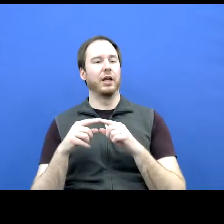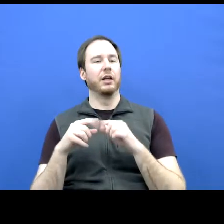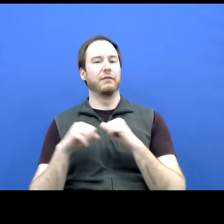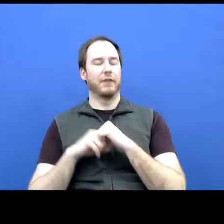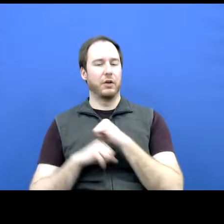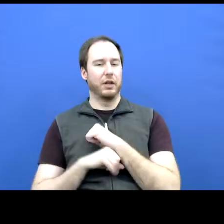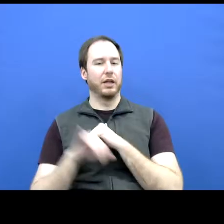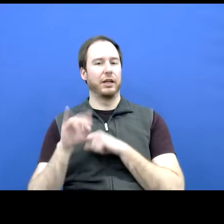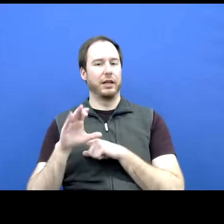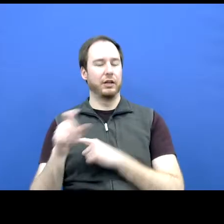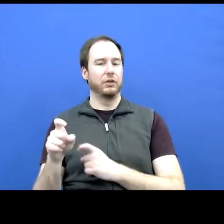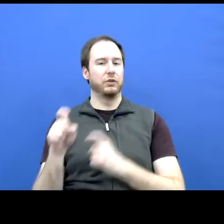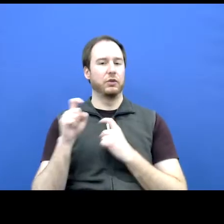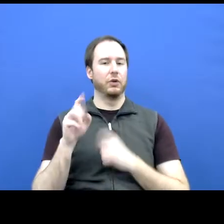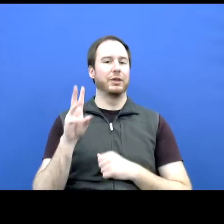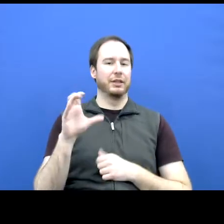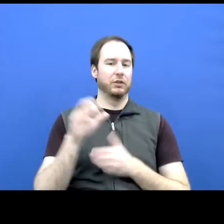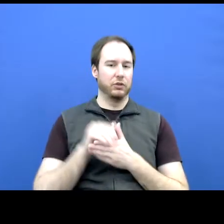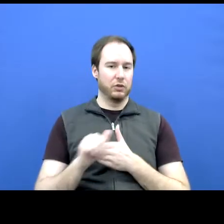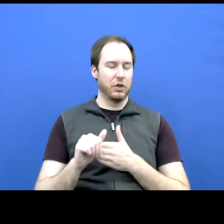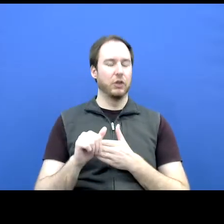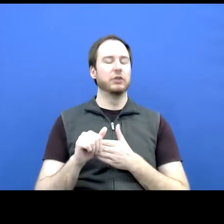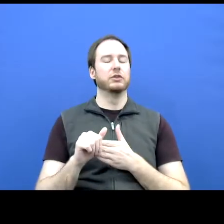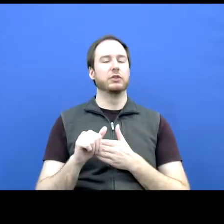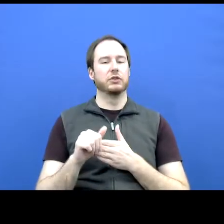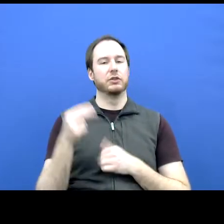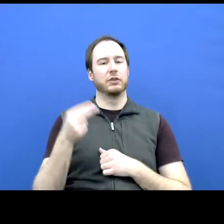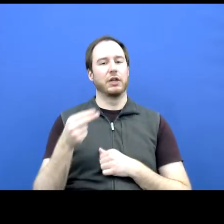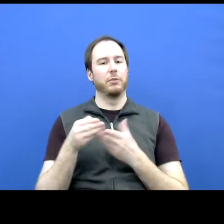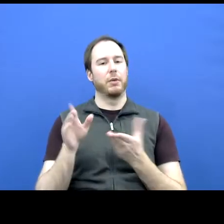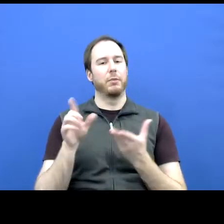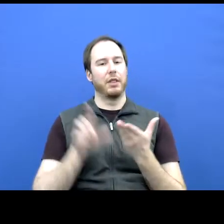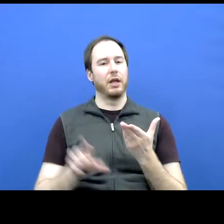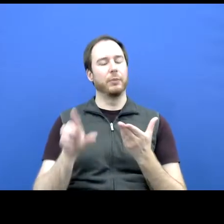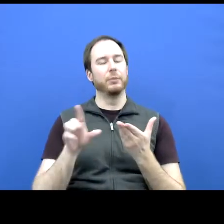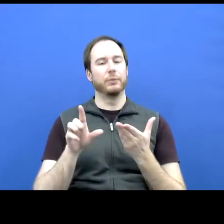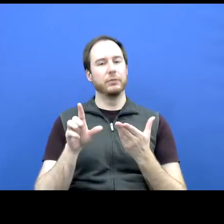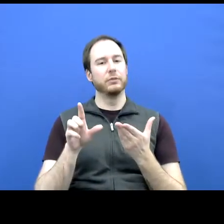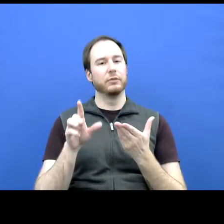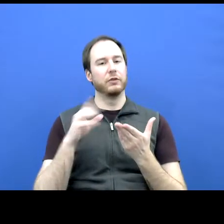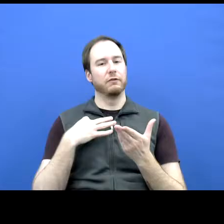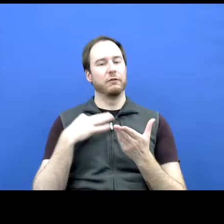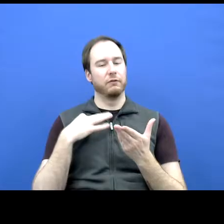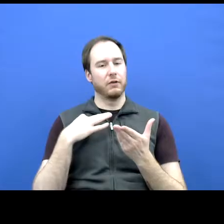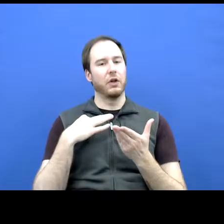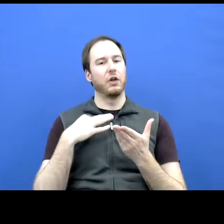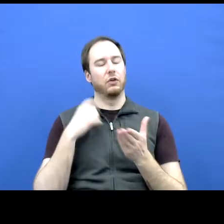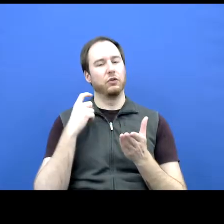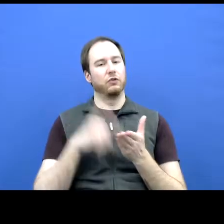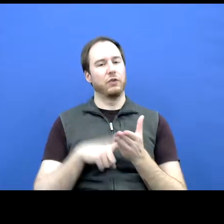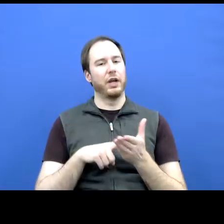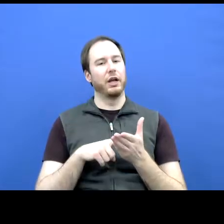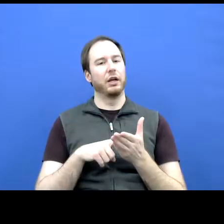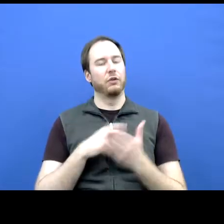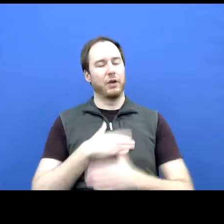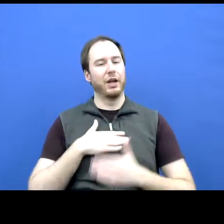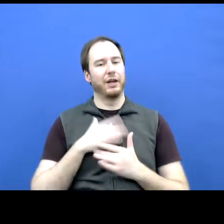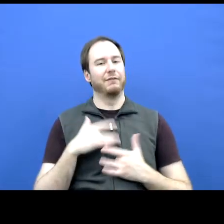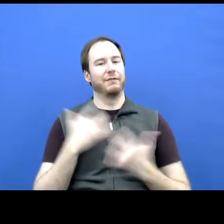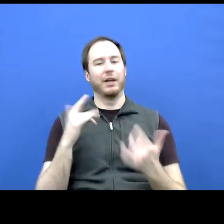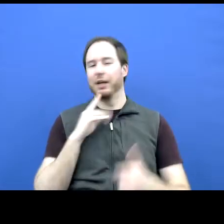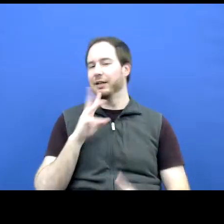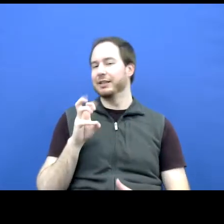Inc. has donated $600 to the Henrietta Public Library for the volunteer recognition event.